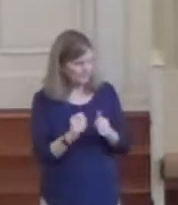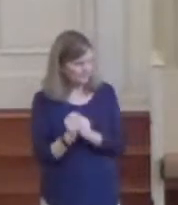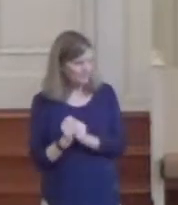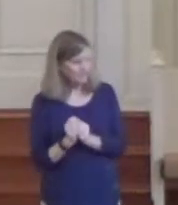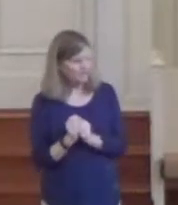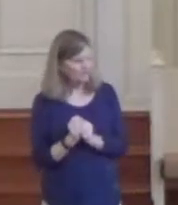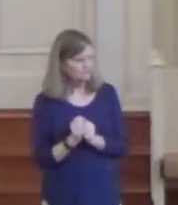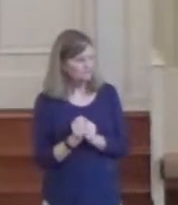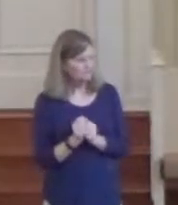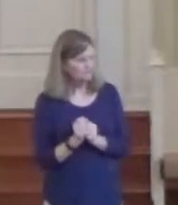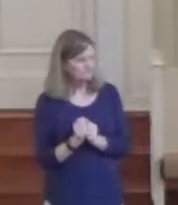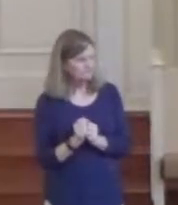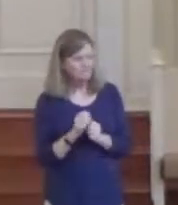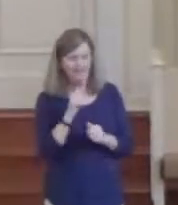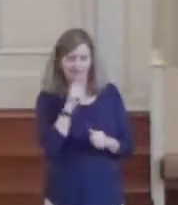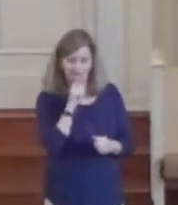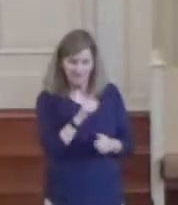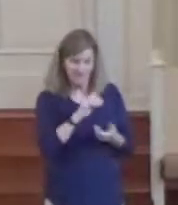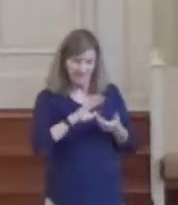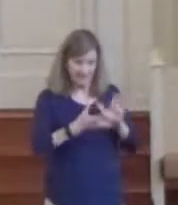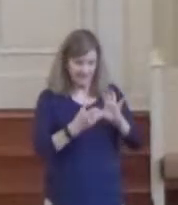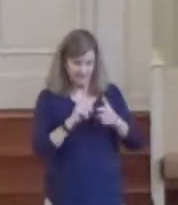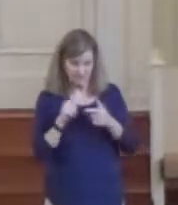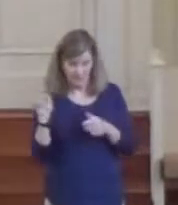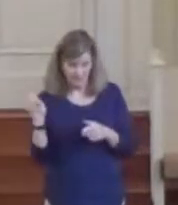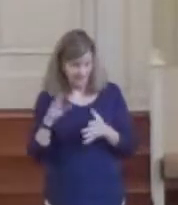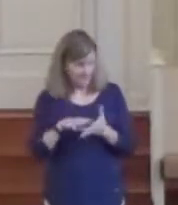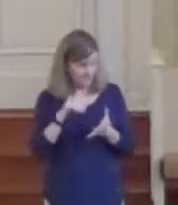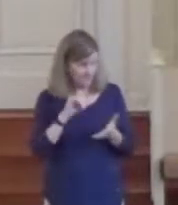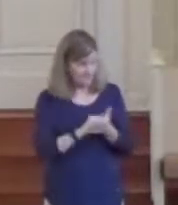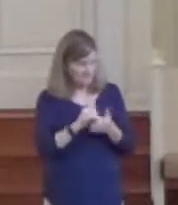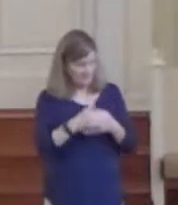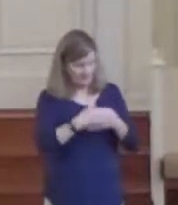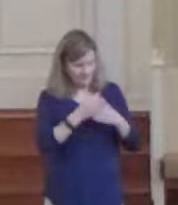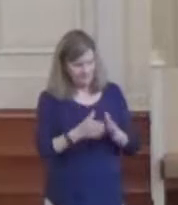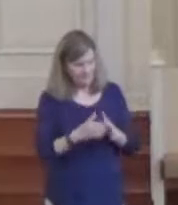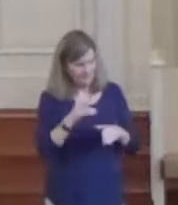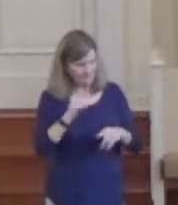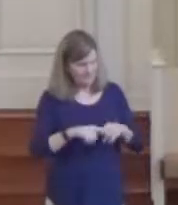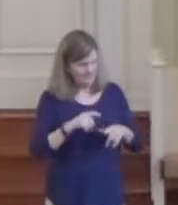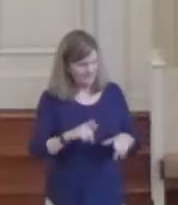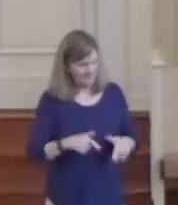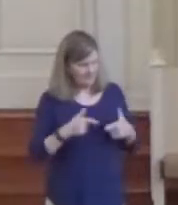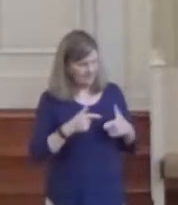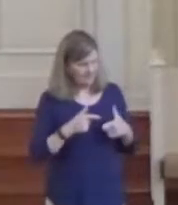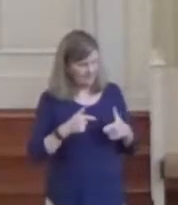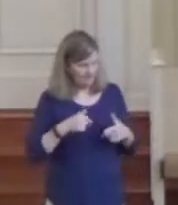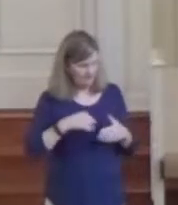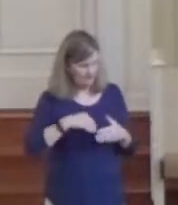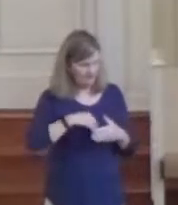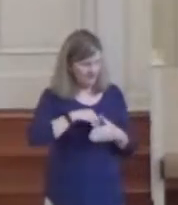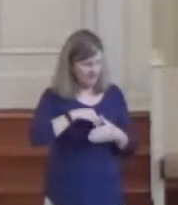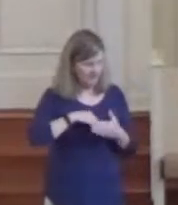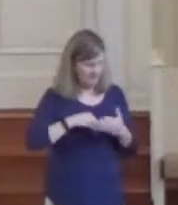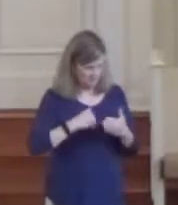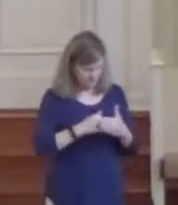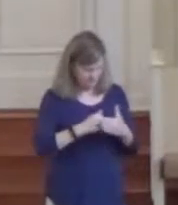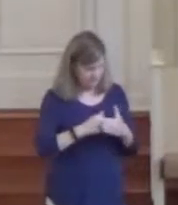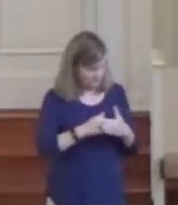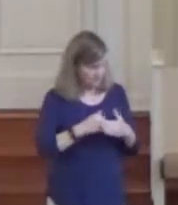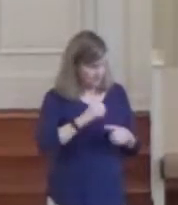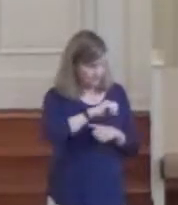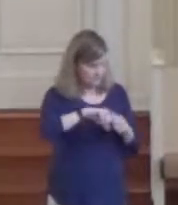together. It's chaos when I find out that neighbors can't live next to one another because of their history or because of